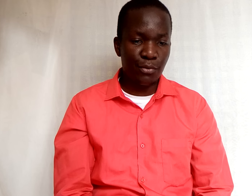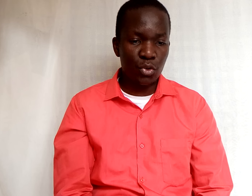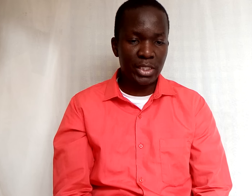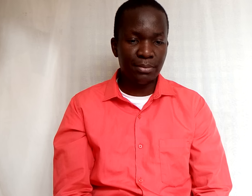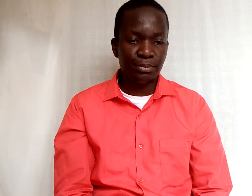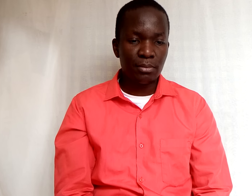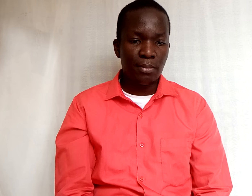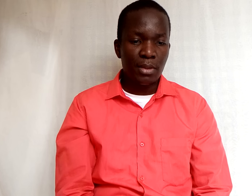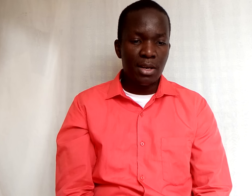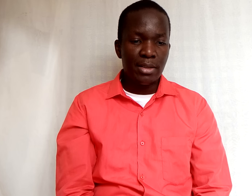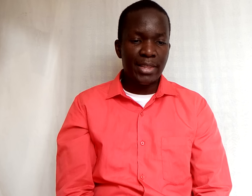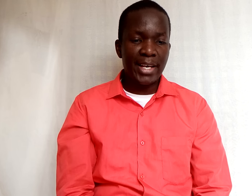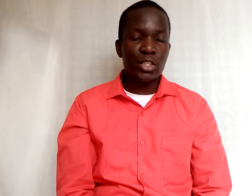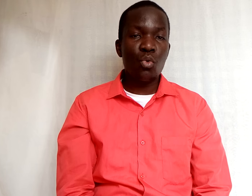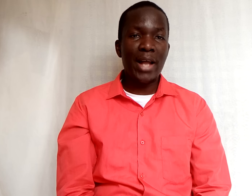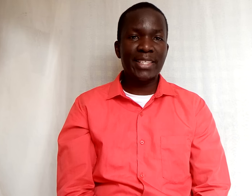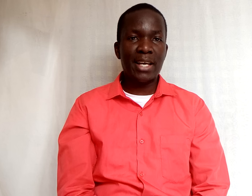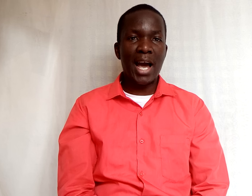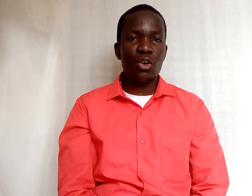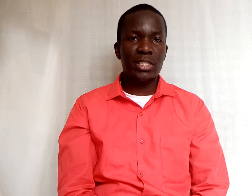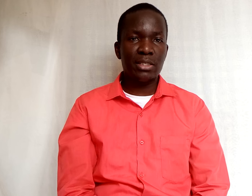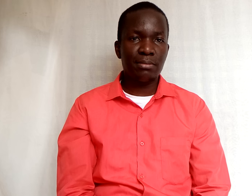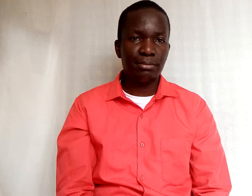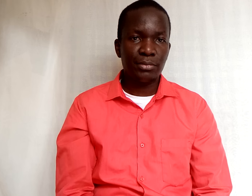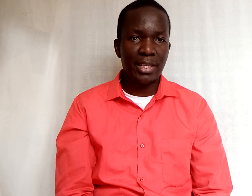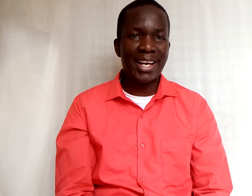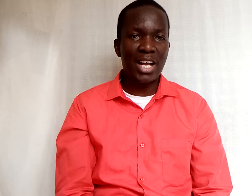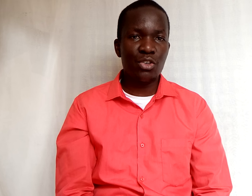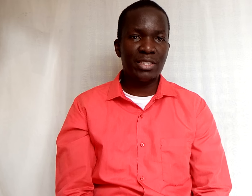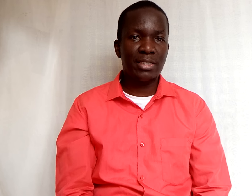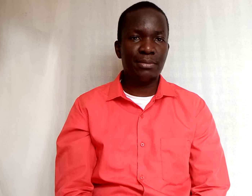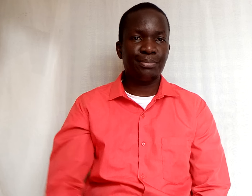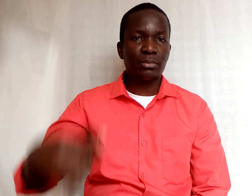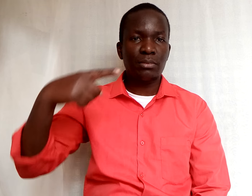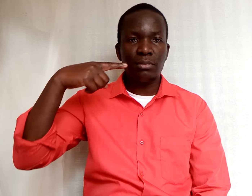fruit. The next one is carrot. The carrots,